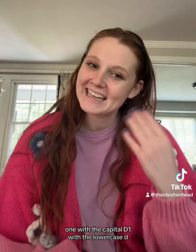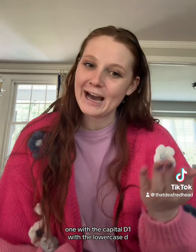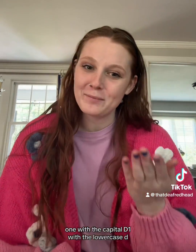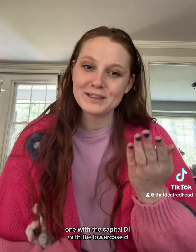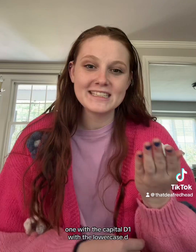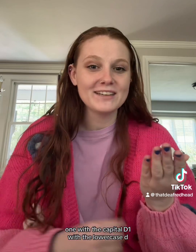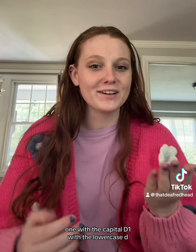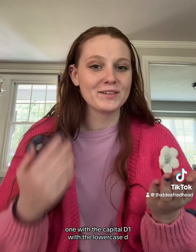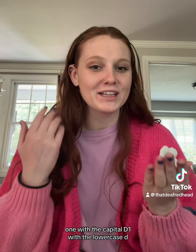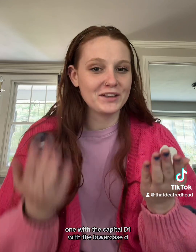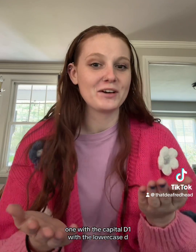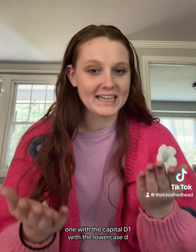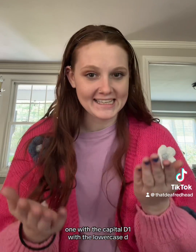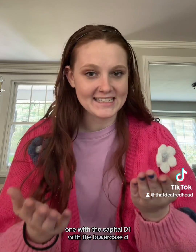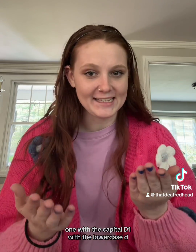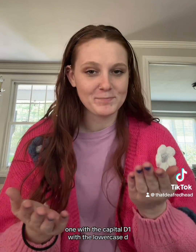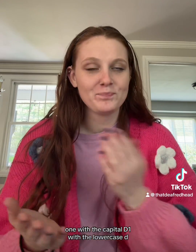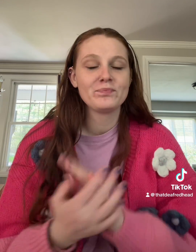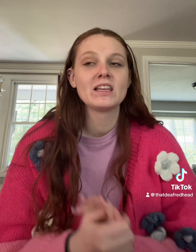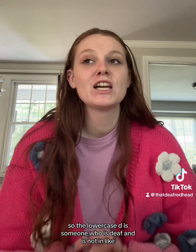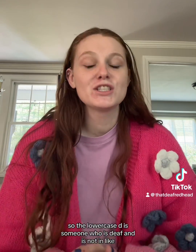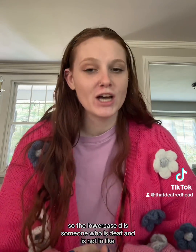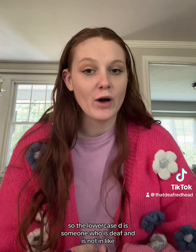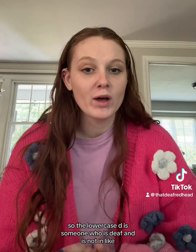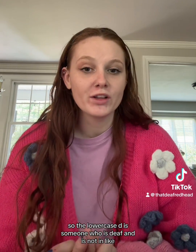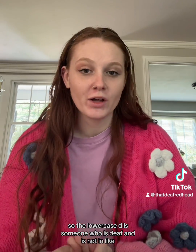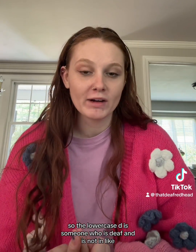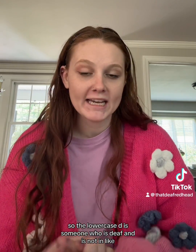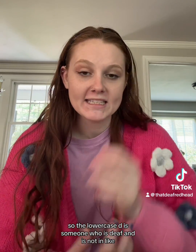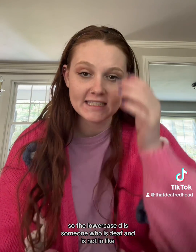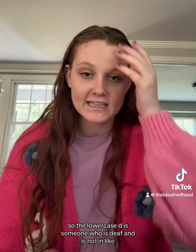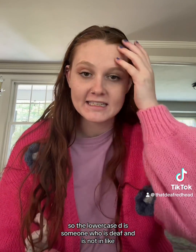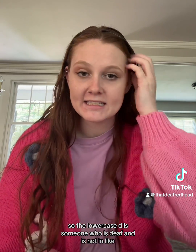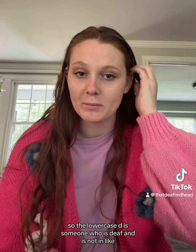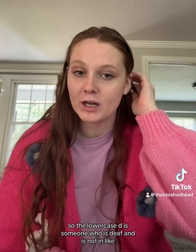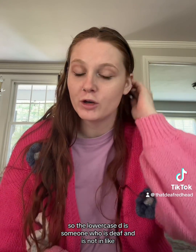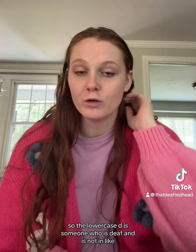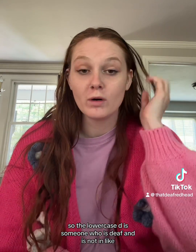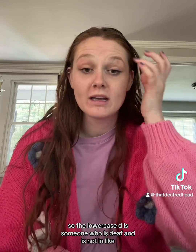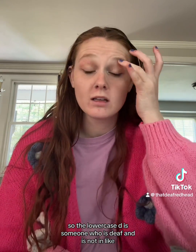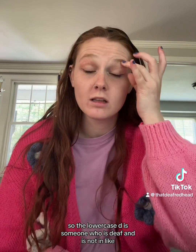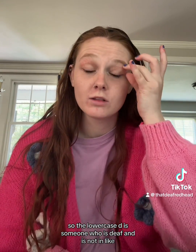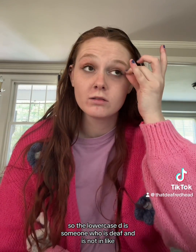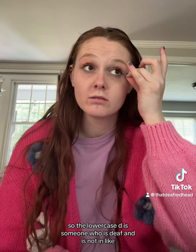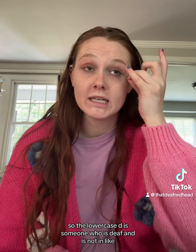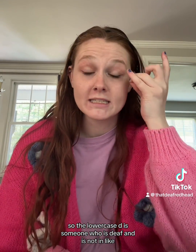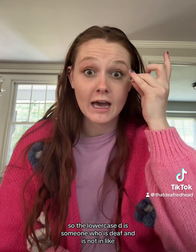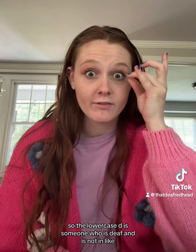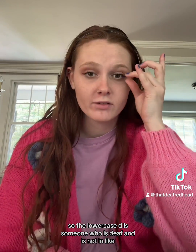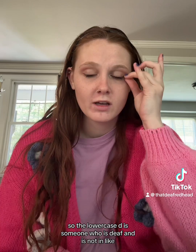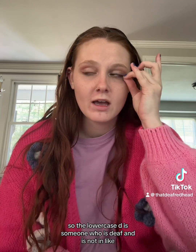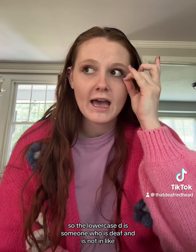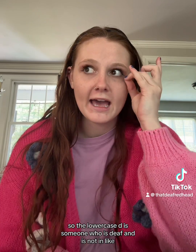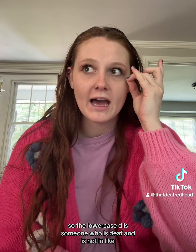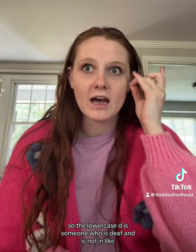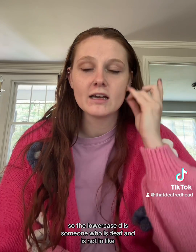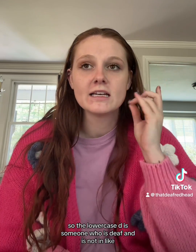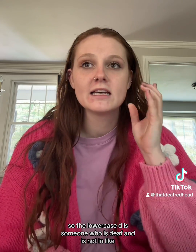capital D, one with the lowercase d. So the lowercase d is someone who is deaf and is